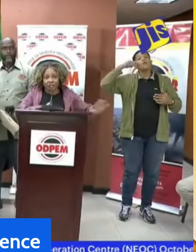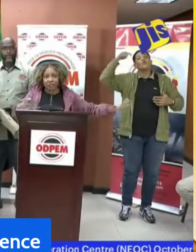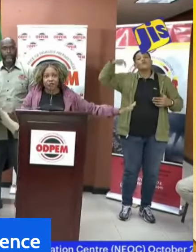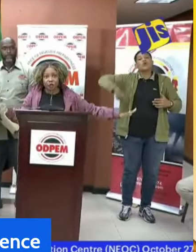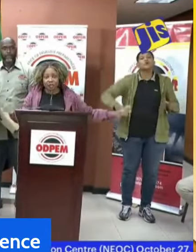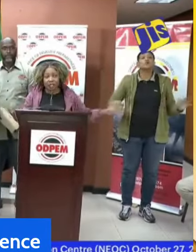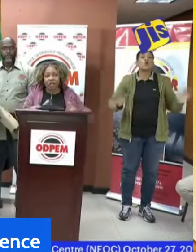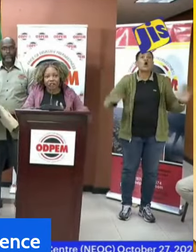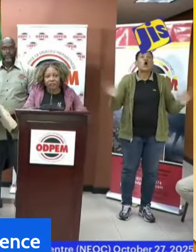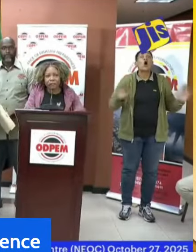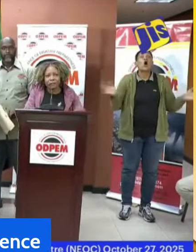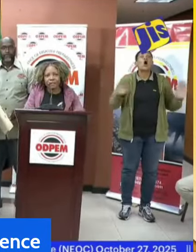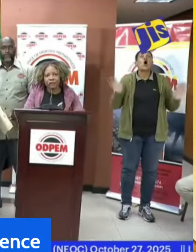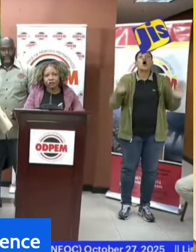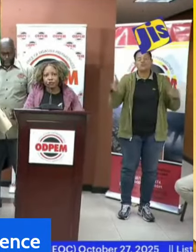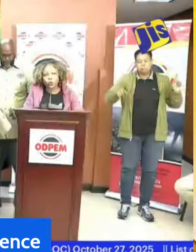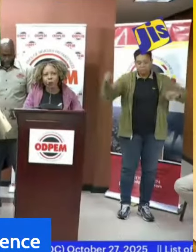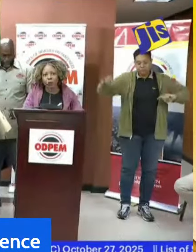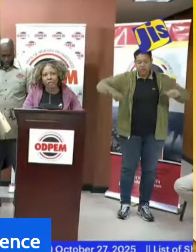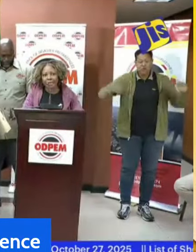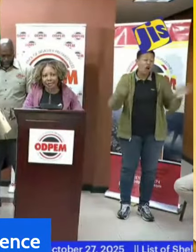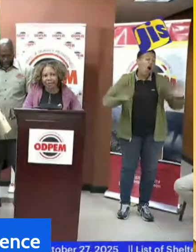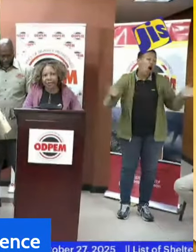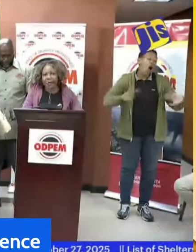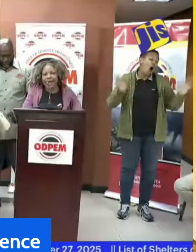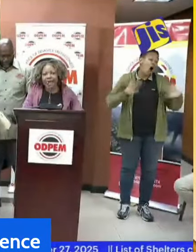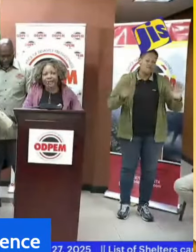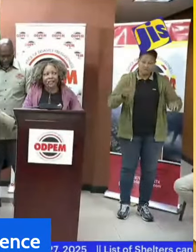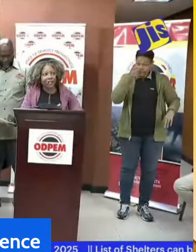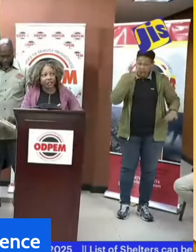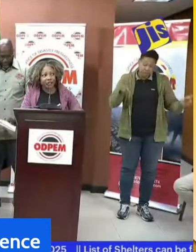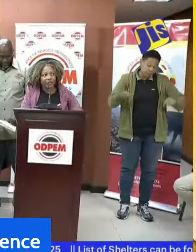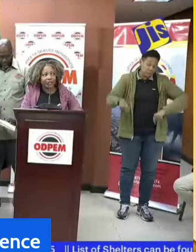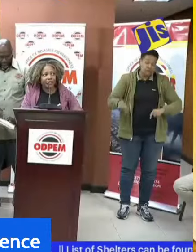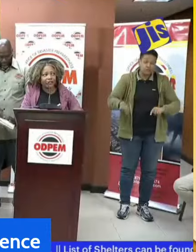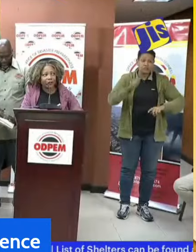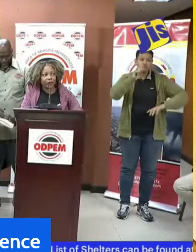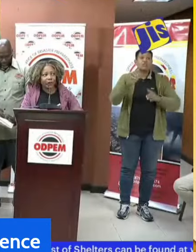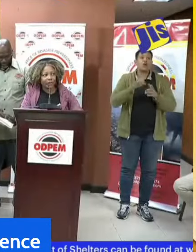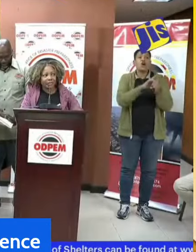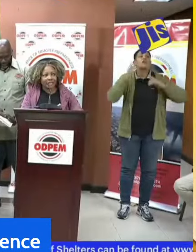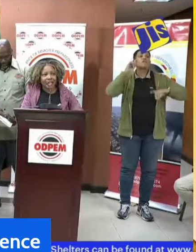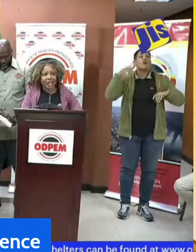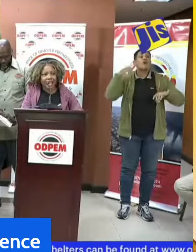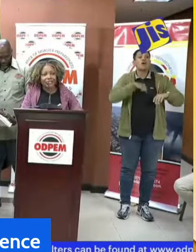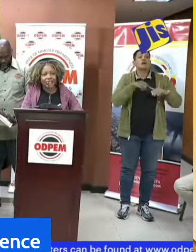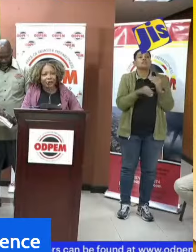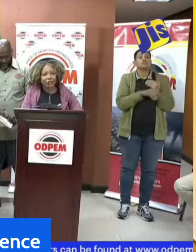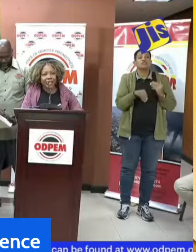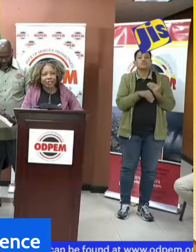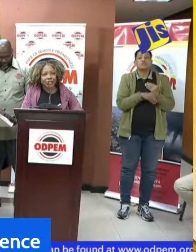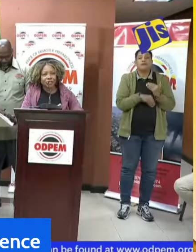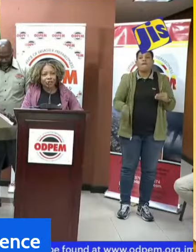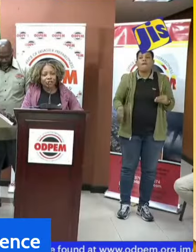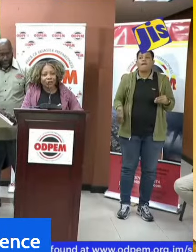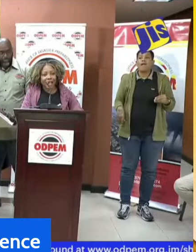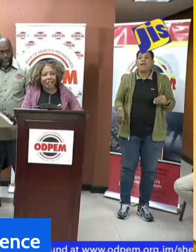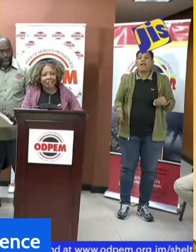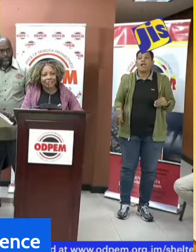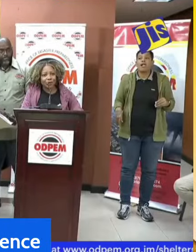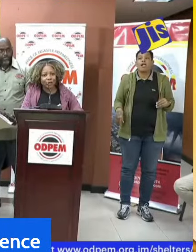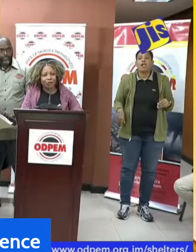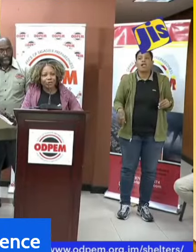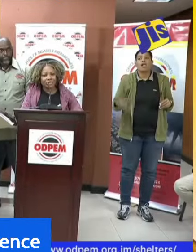Downstairs is full. It's a lot of people in the room coordinating, and they are here for us. And I would like to also